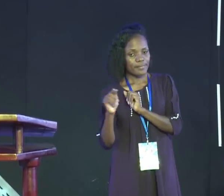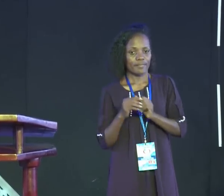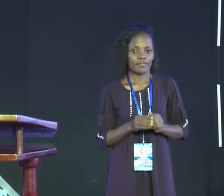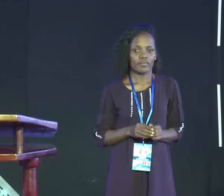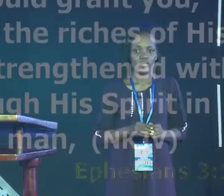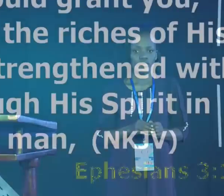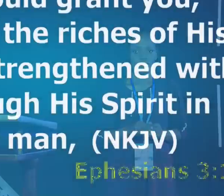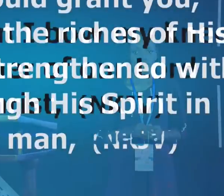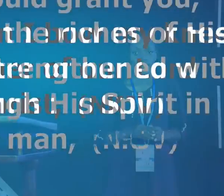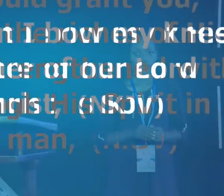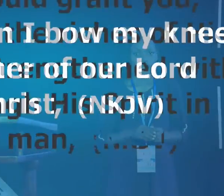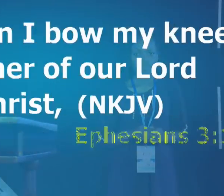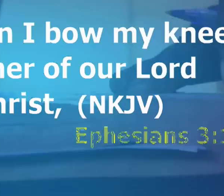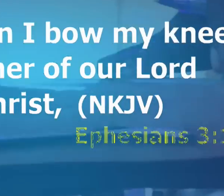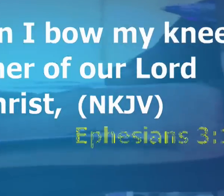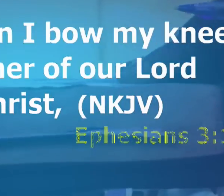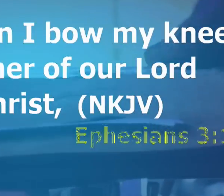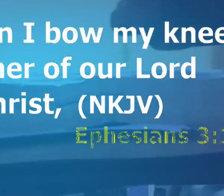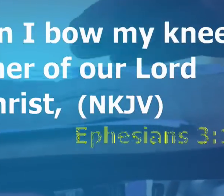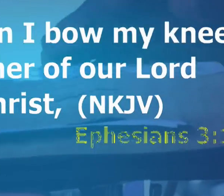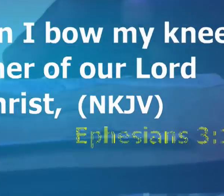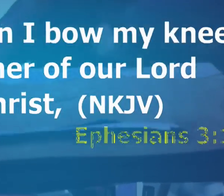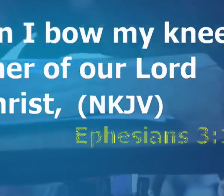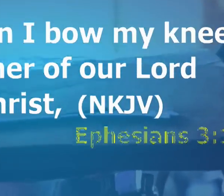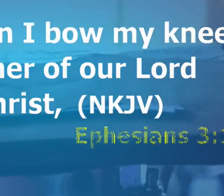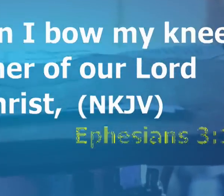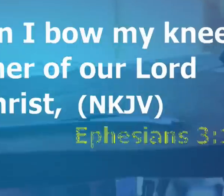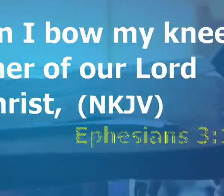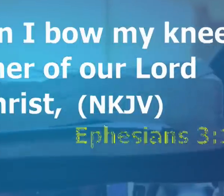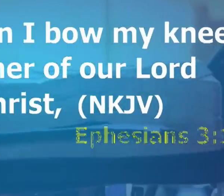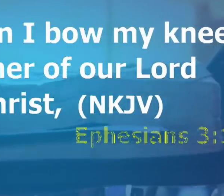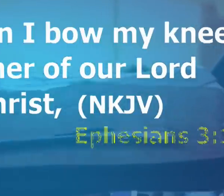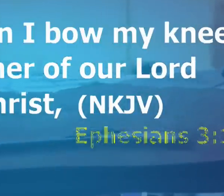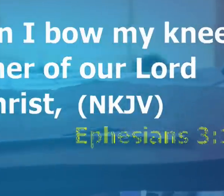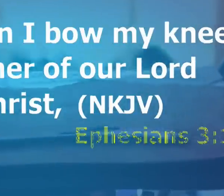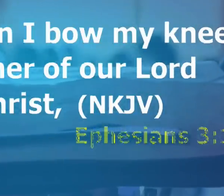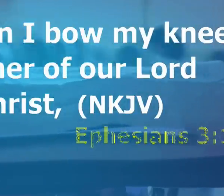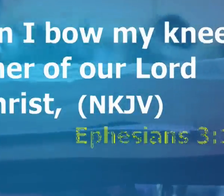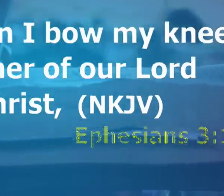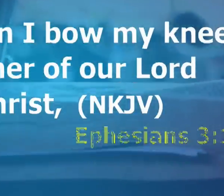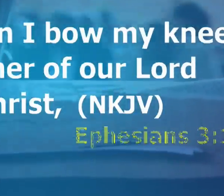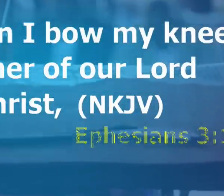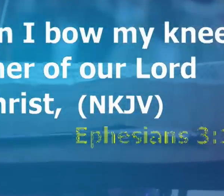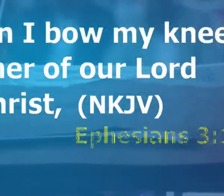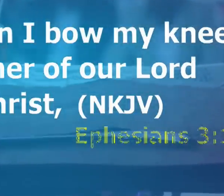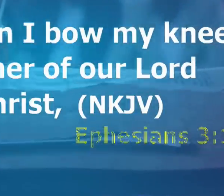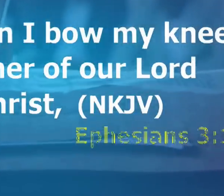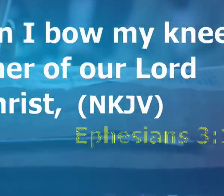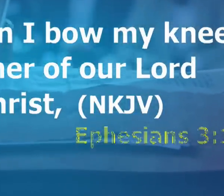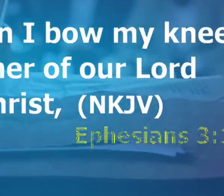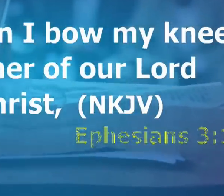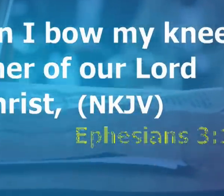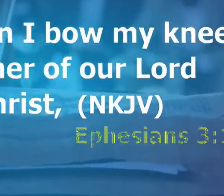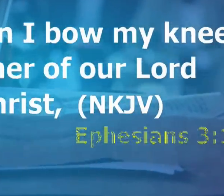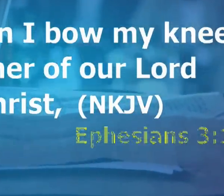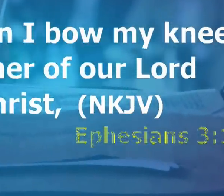Those that are reading Luganda, kindly follow. In Ephesians chapter is 3 from verse 14. For this reason I bow my knees to